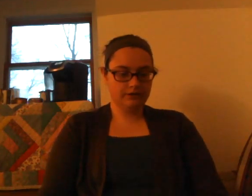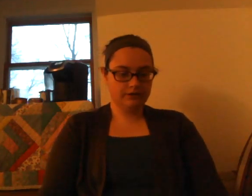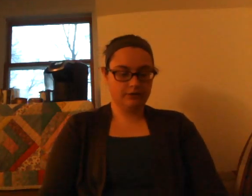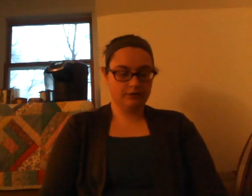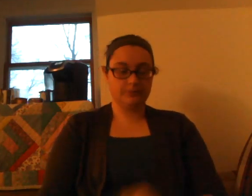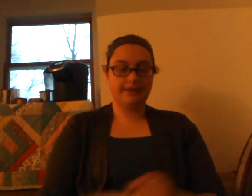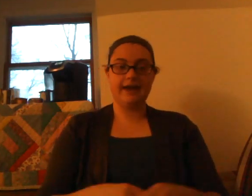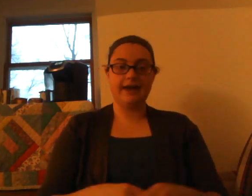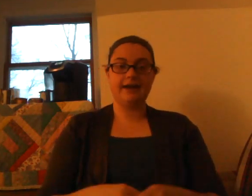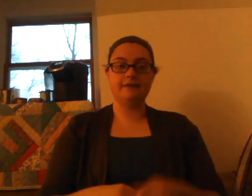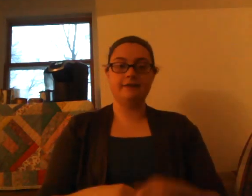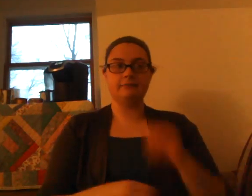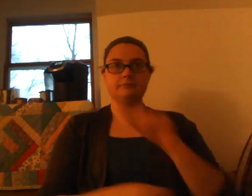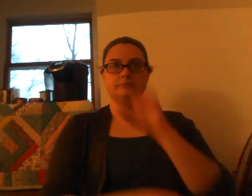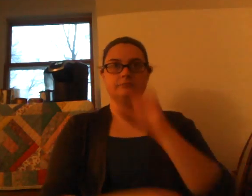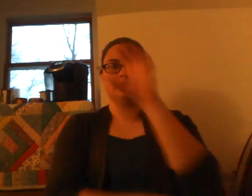Here we have